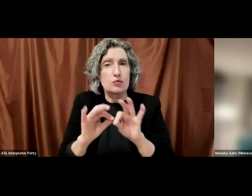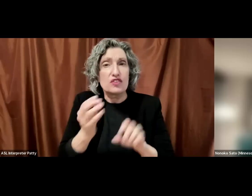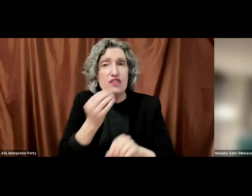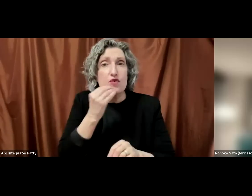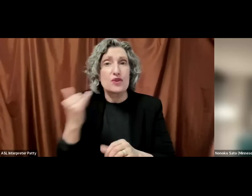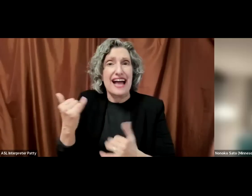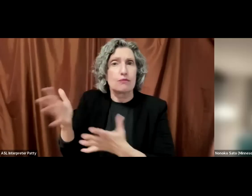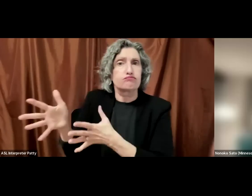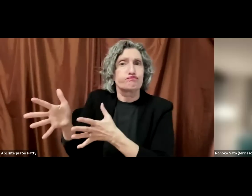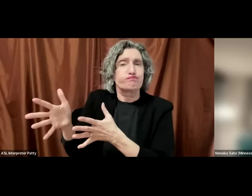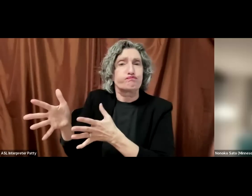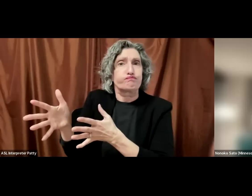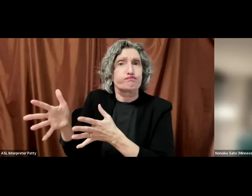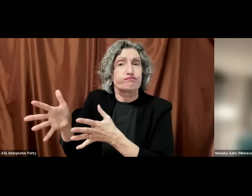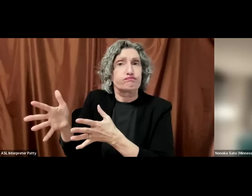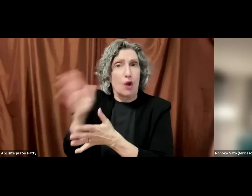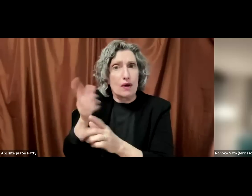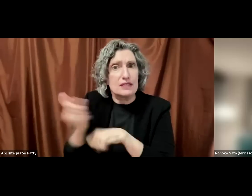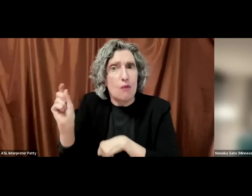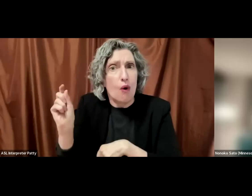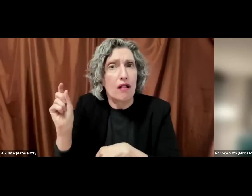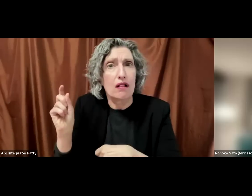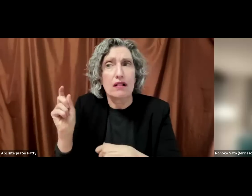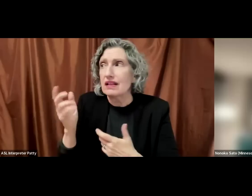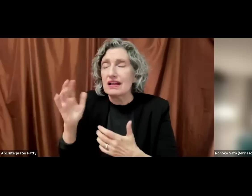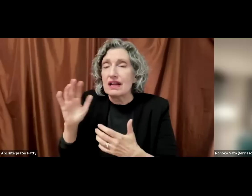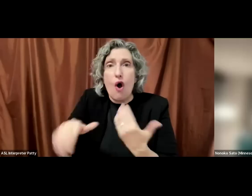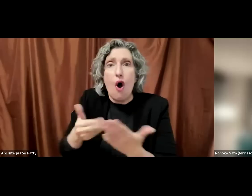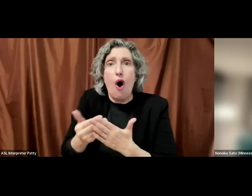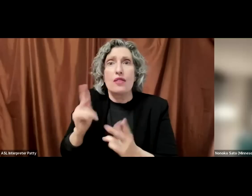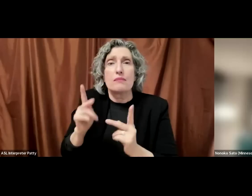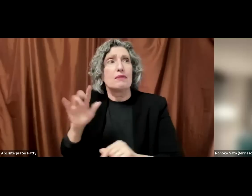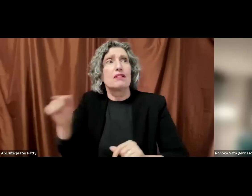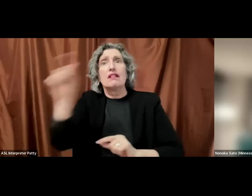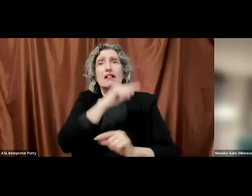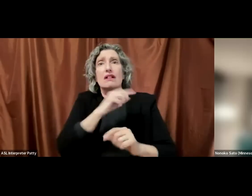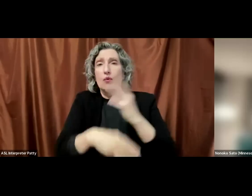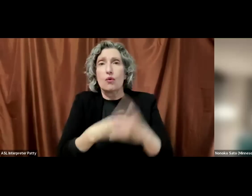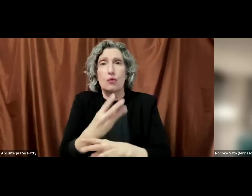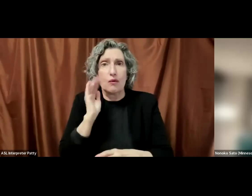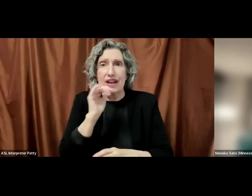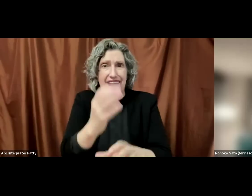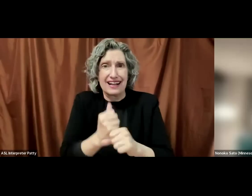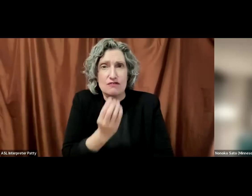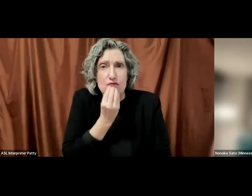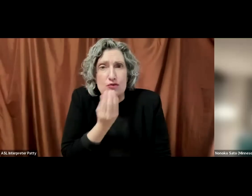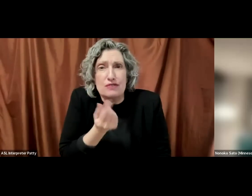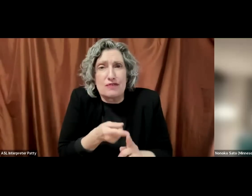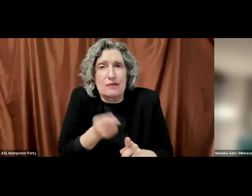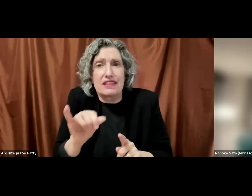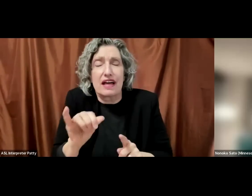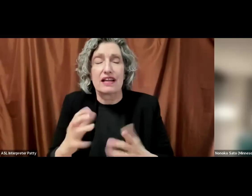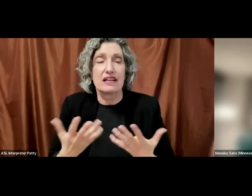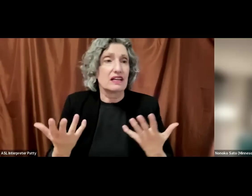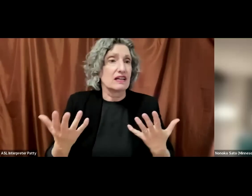meant for food insecure regions around the world. I've also talked to many nonprofits who are desperate to find alternative forms